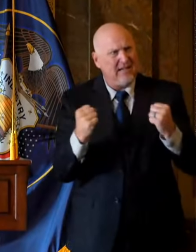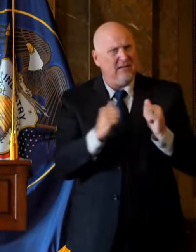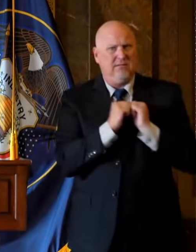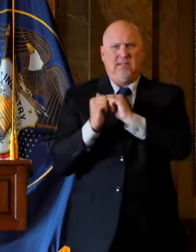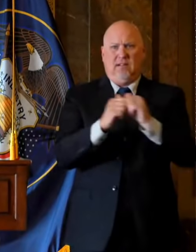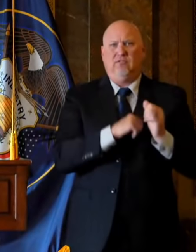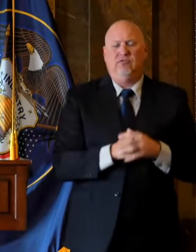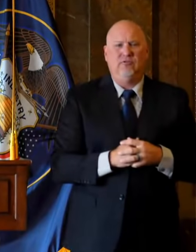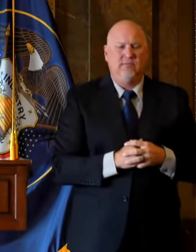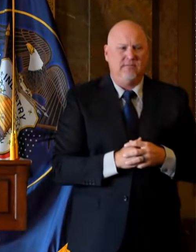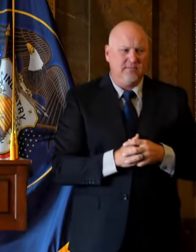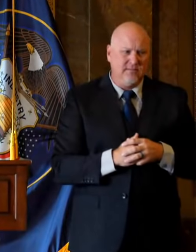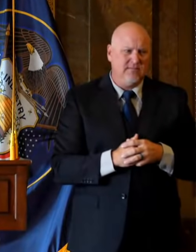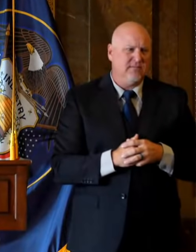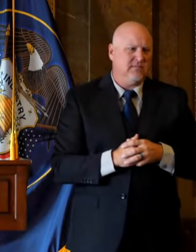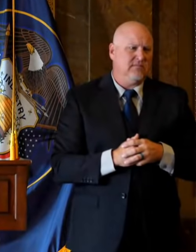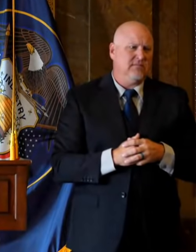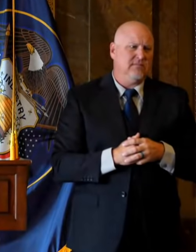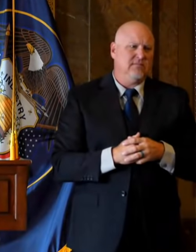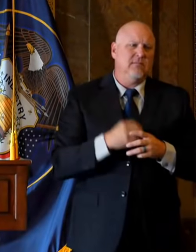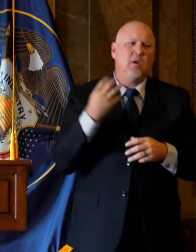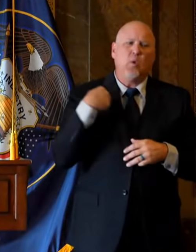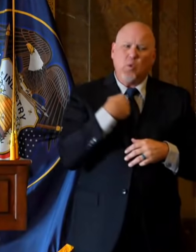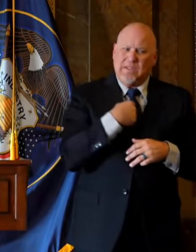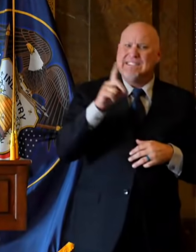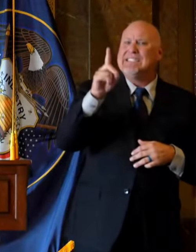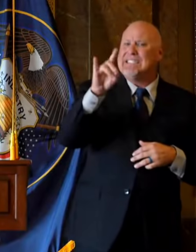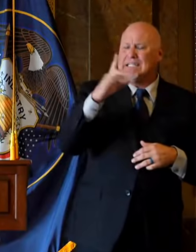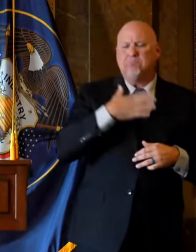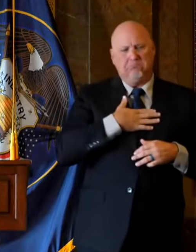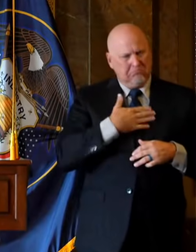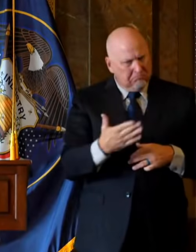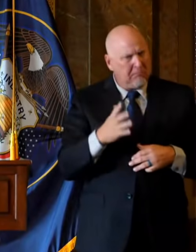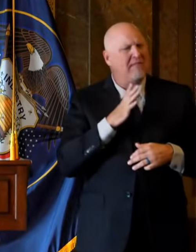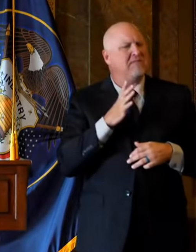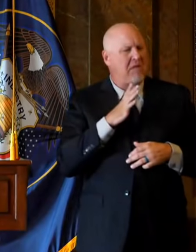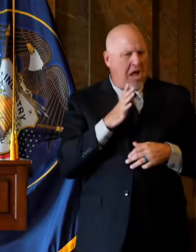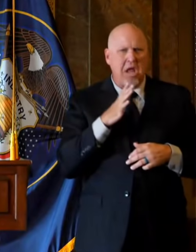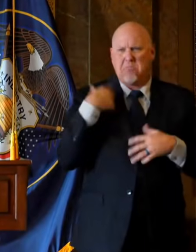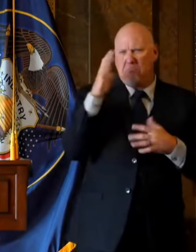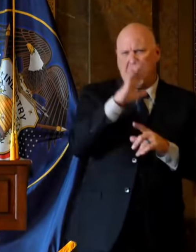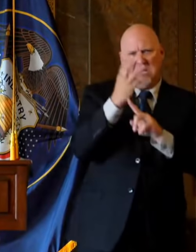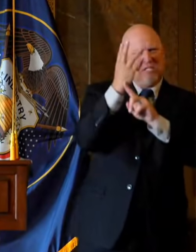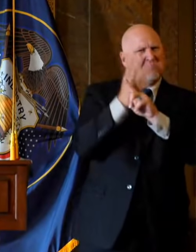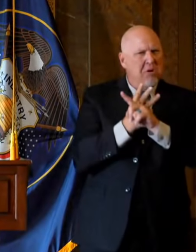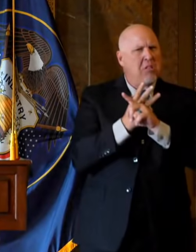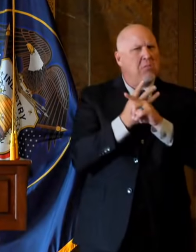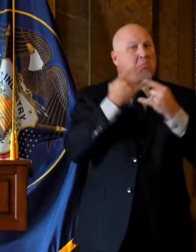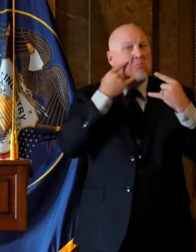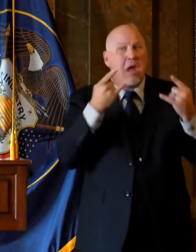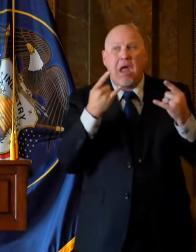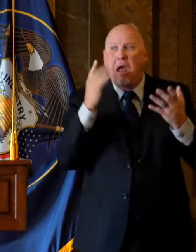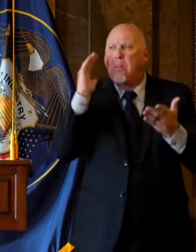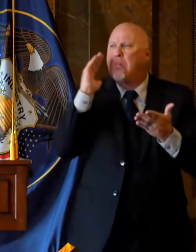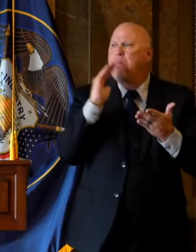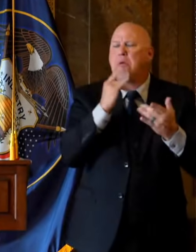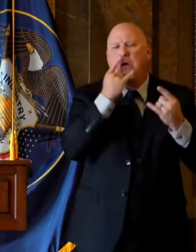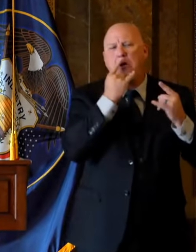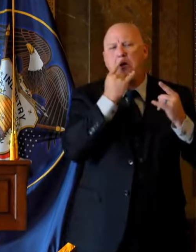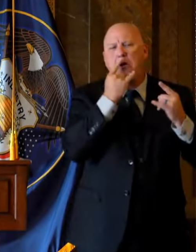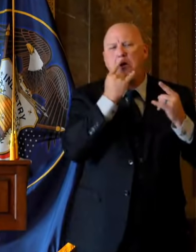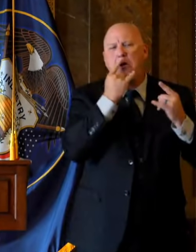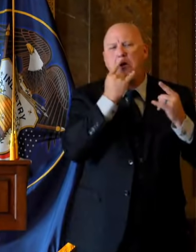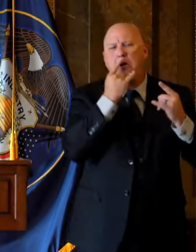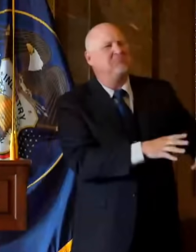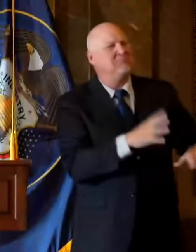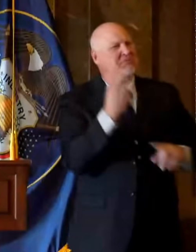and not take the opportunity to get vaccinated has come to the expense of the backbreaking work of everyone